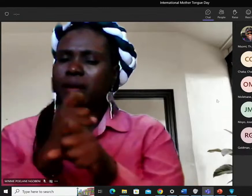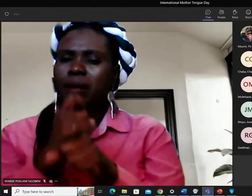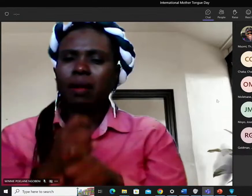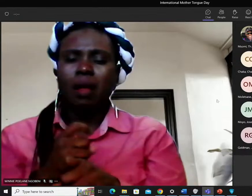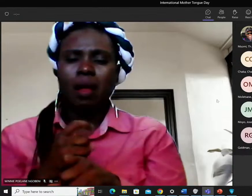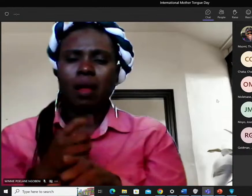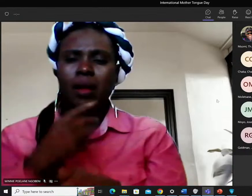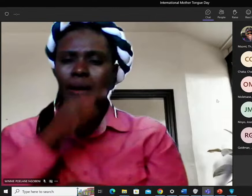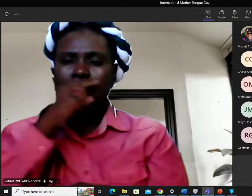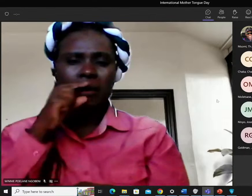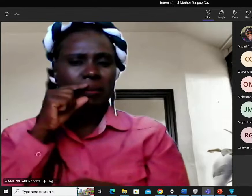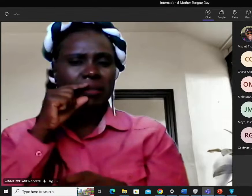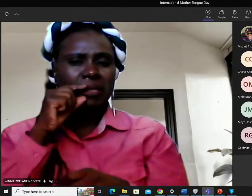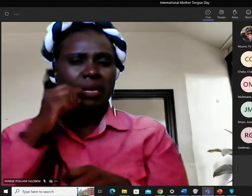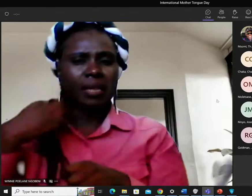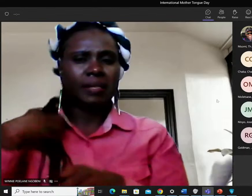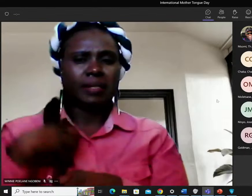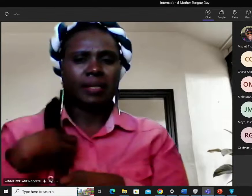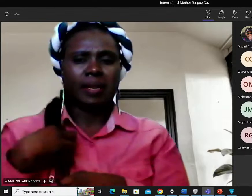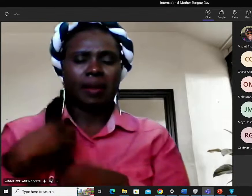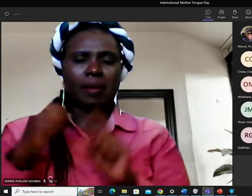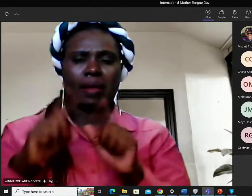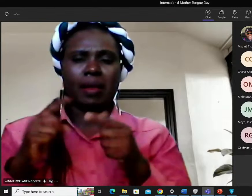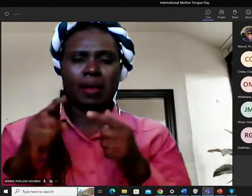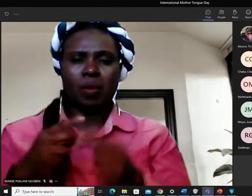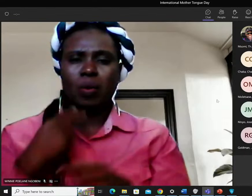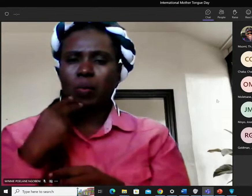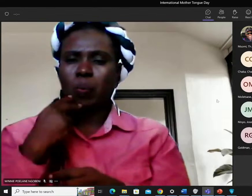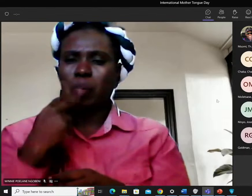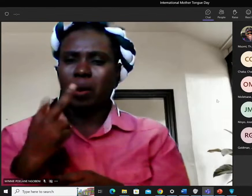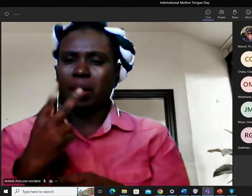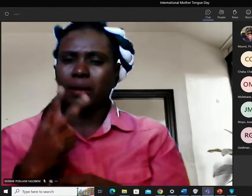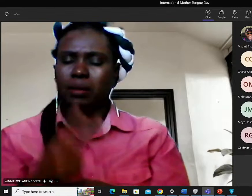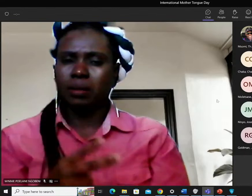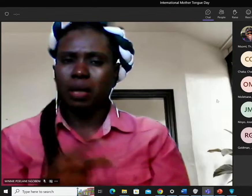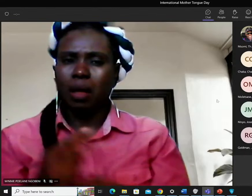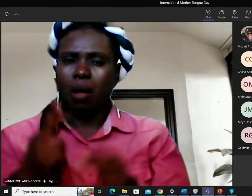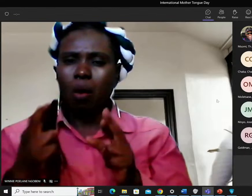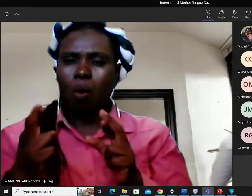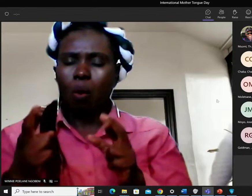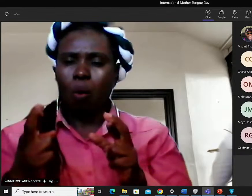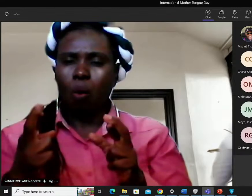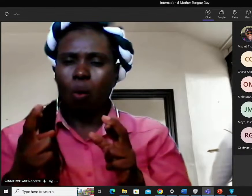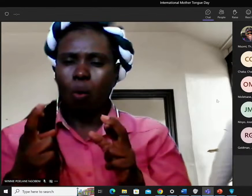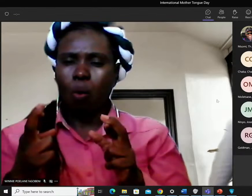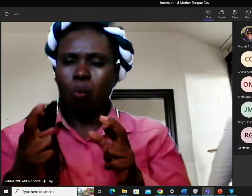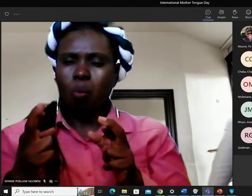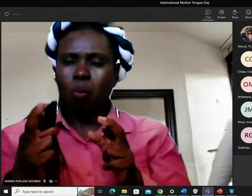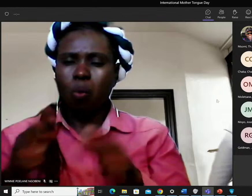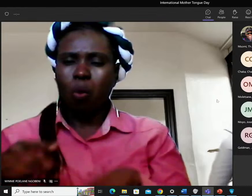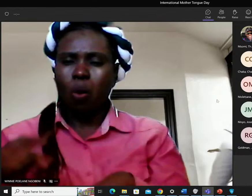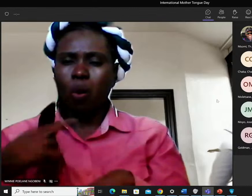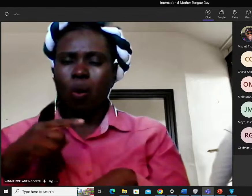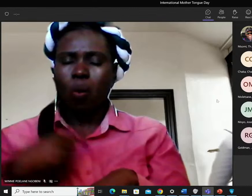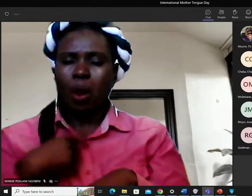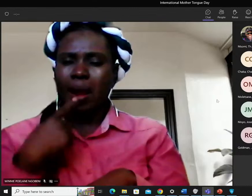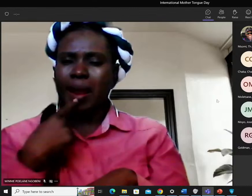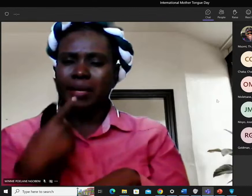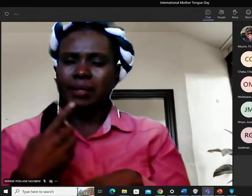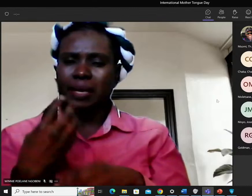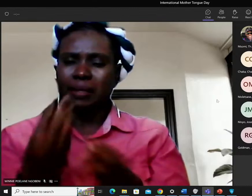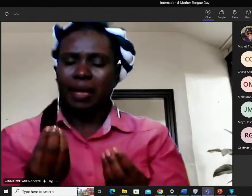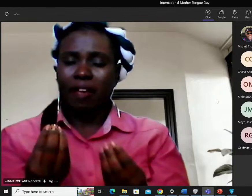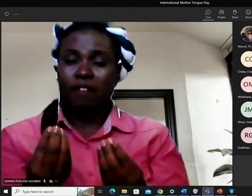names and surnames. So I hope that perhaps we will get answers. But